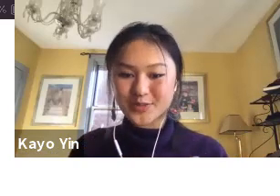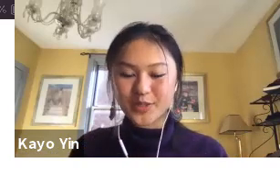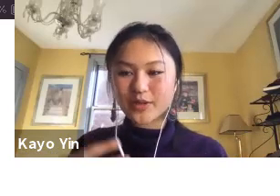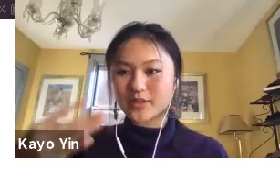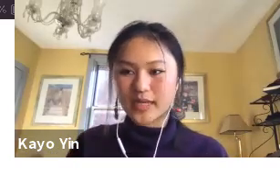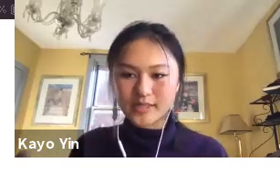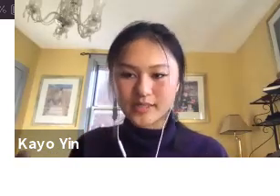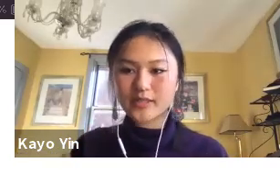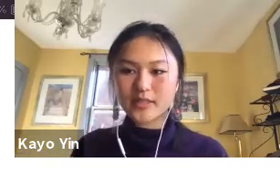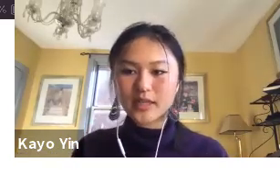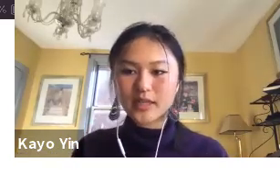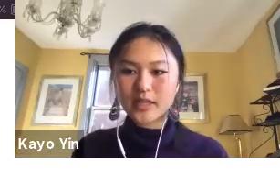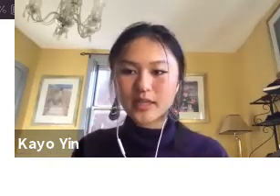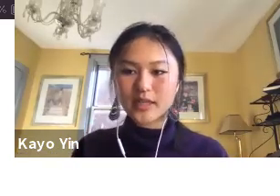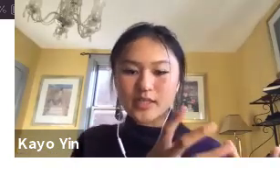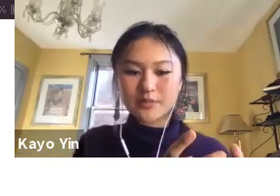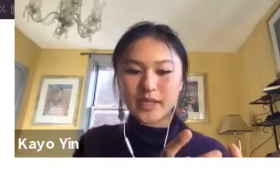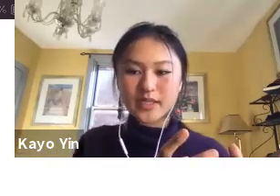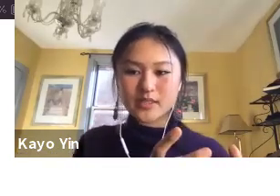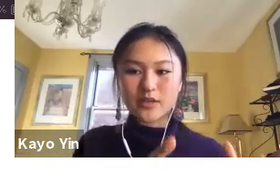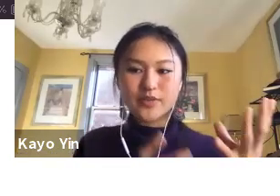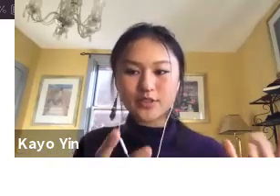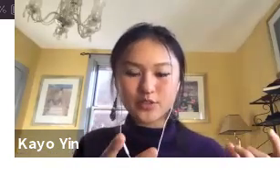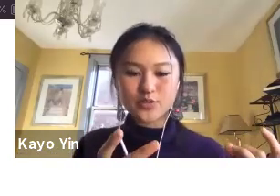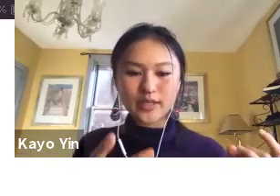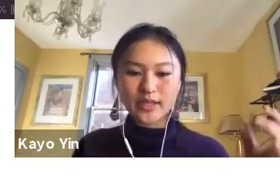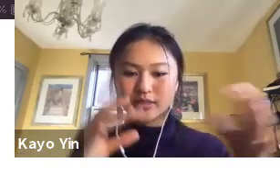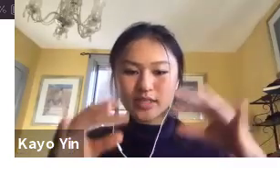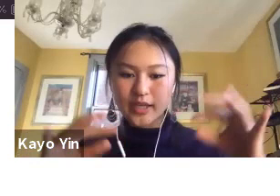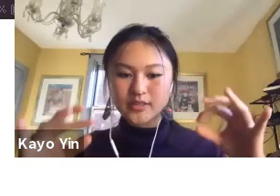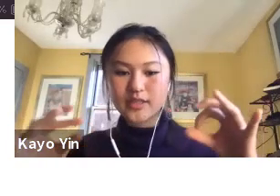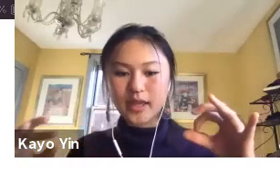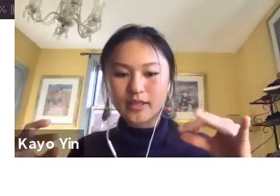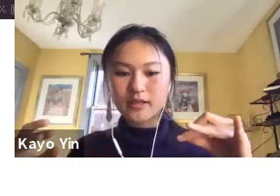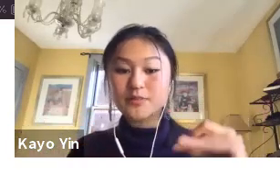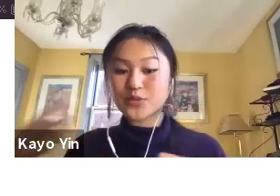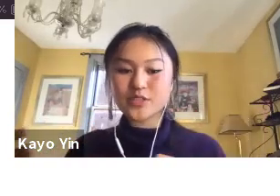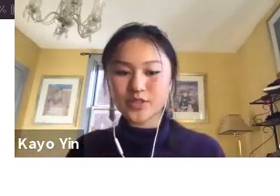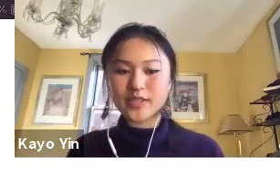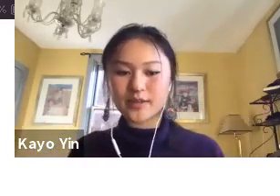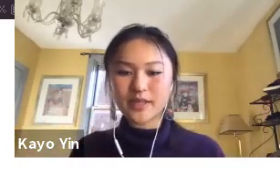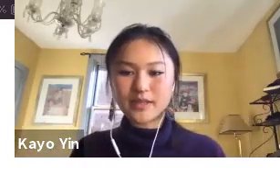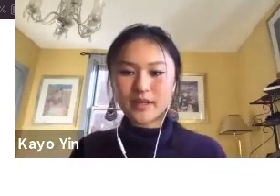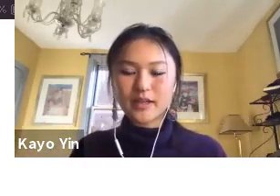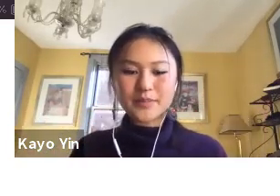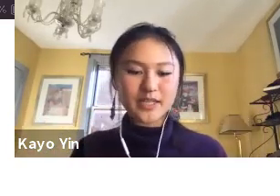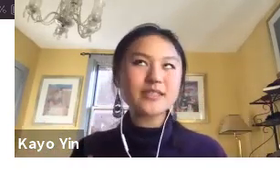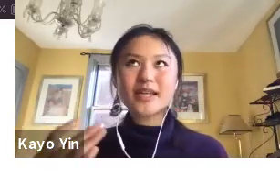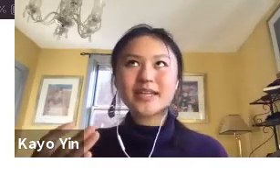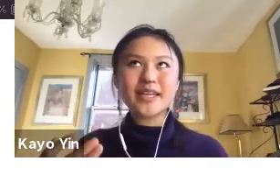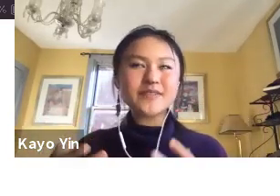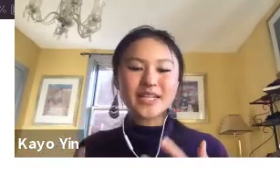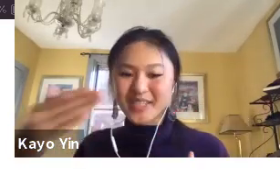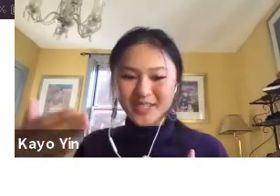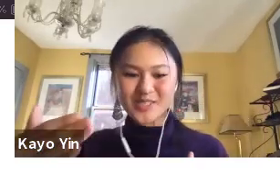fine tuning on the data set, and so these embeddings are fine tuned and like changed again during the training. But like it's